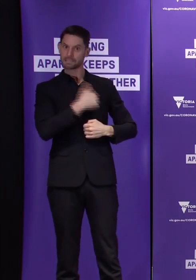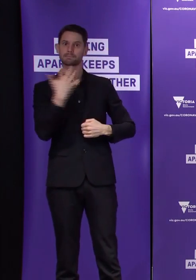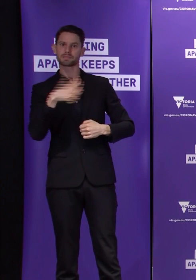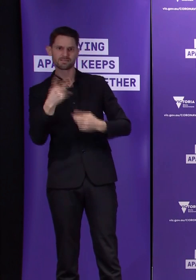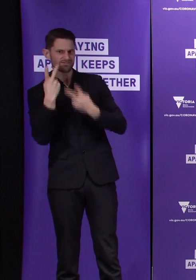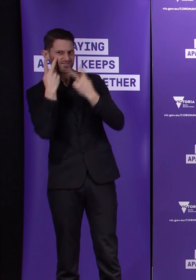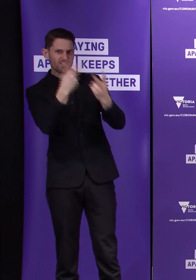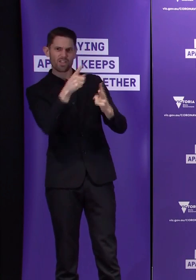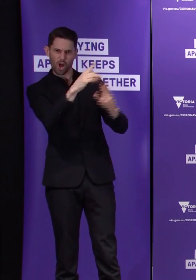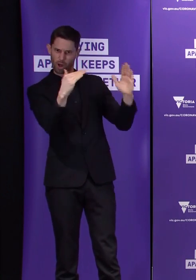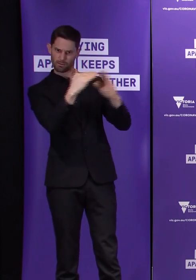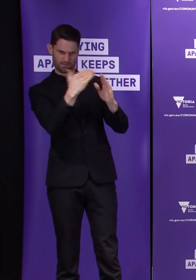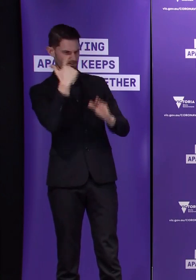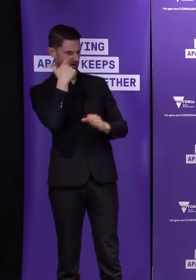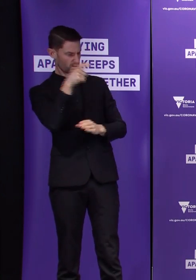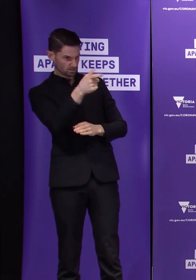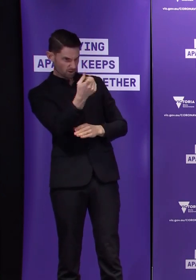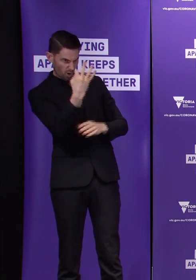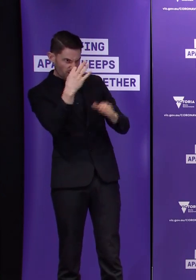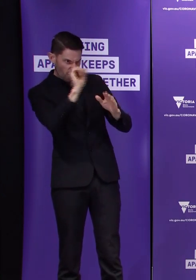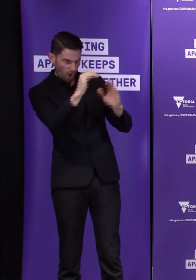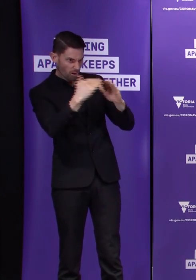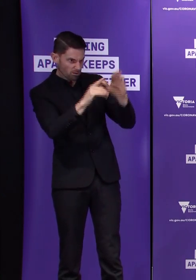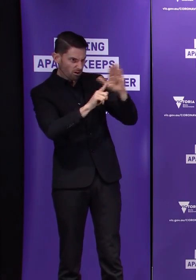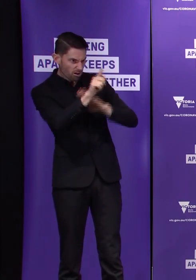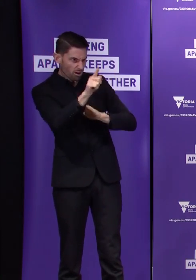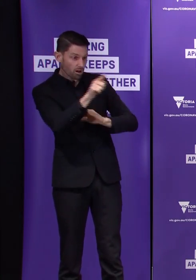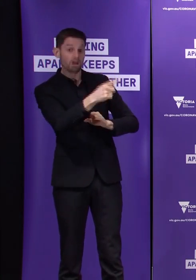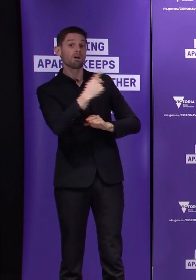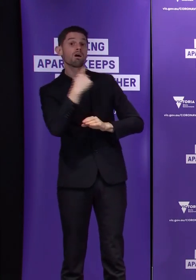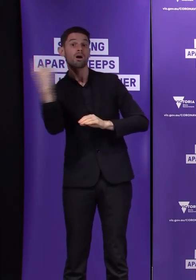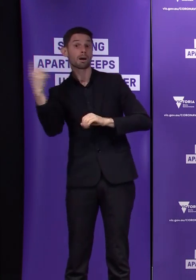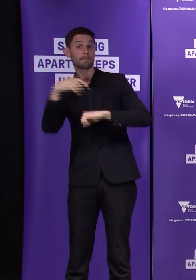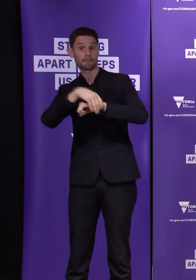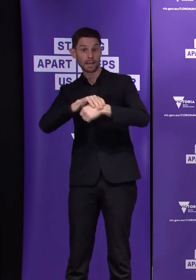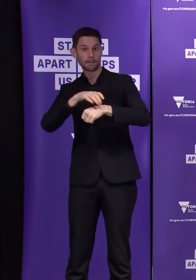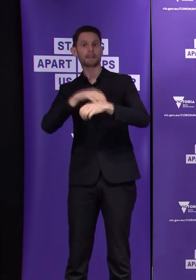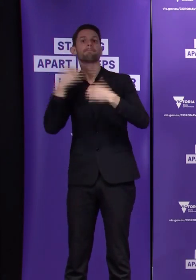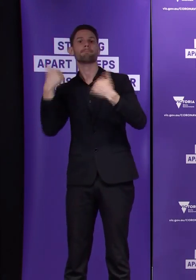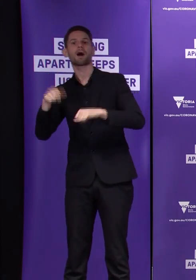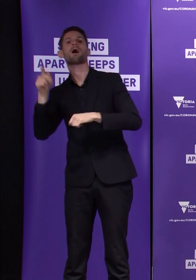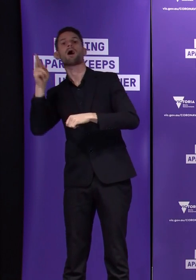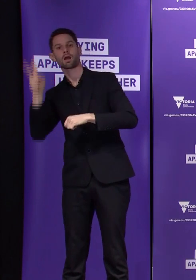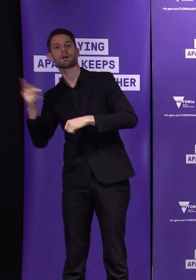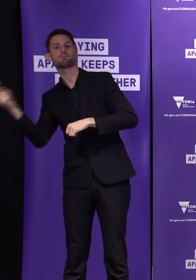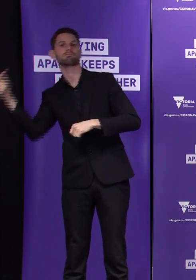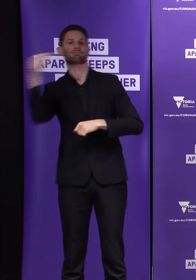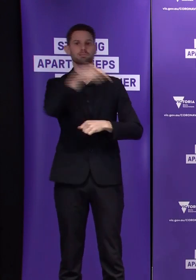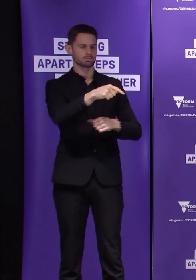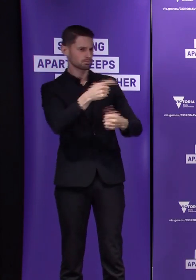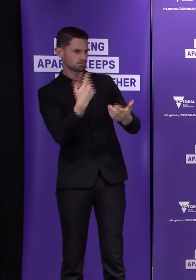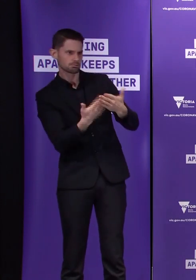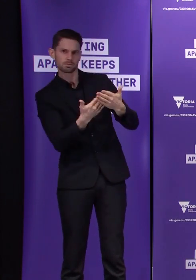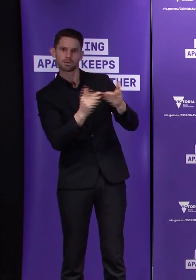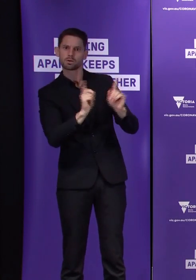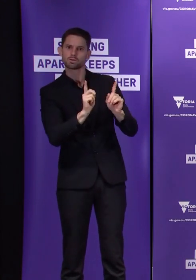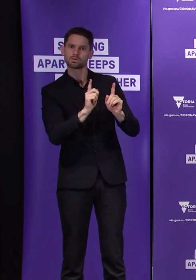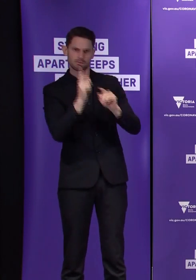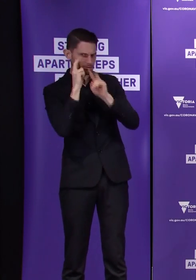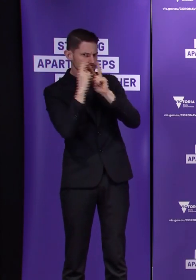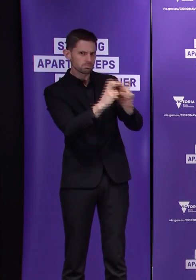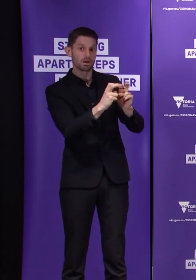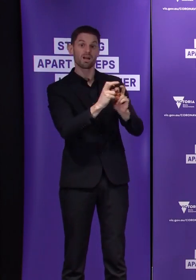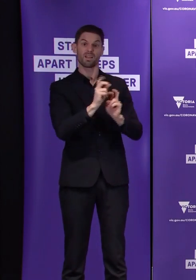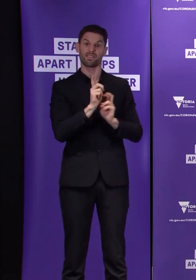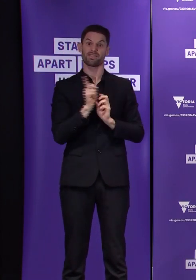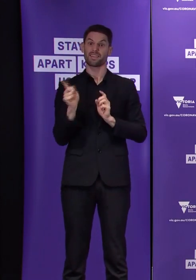taken. I'll aim to give you a door knocking update tomorrow, which will be, it's kind of a proxy for that, if you like. That'll give you the number that have been referred